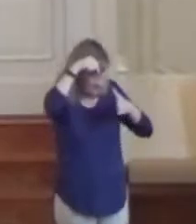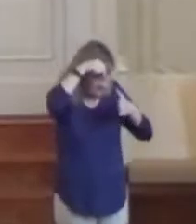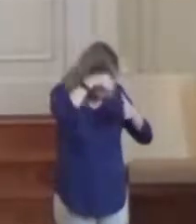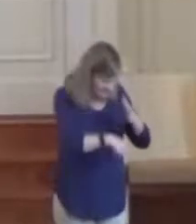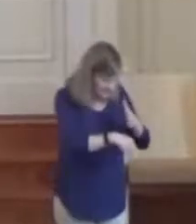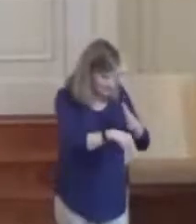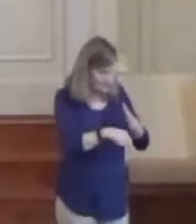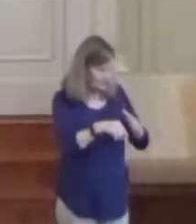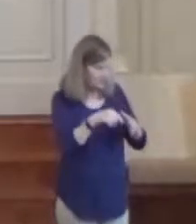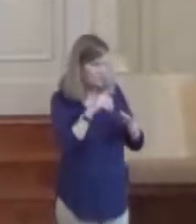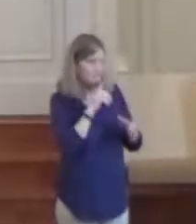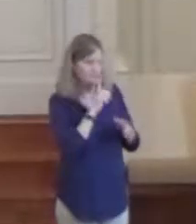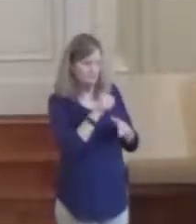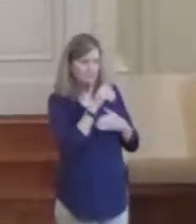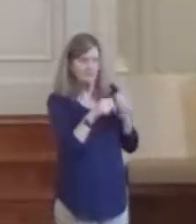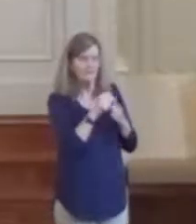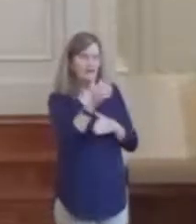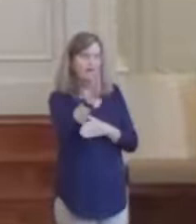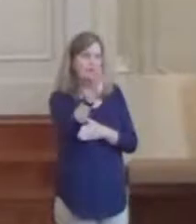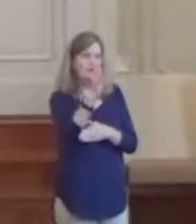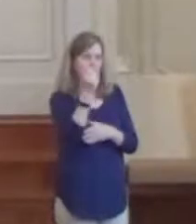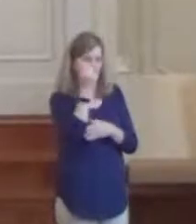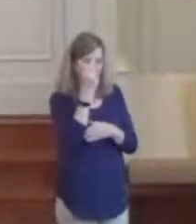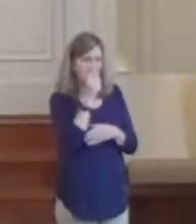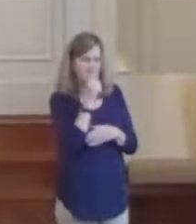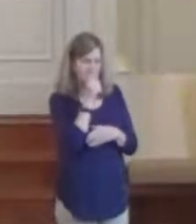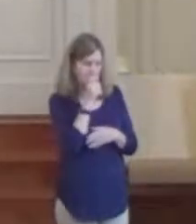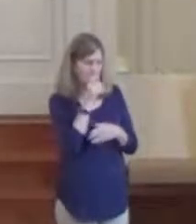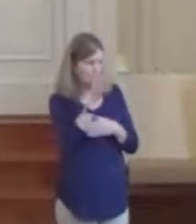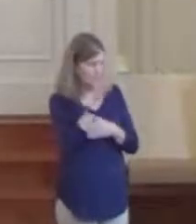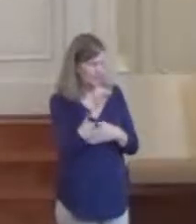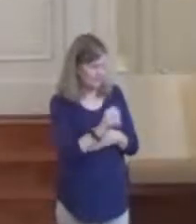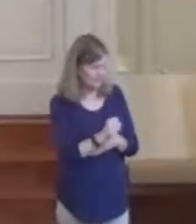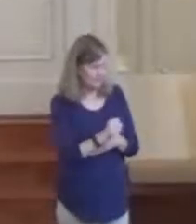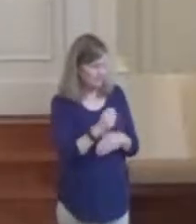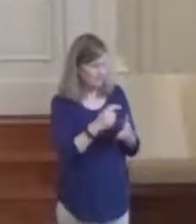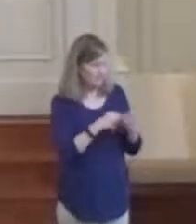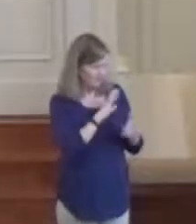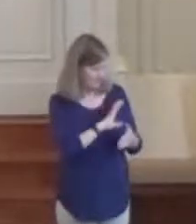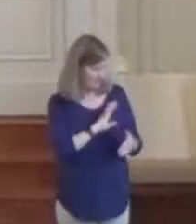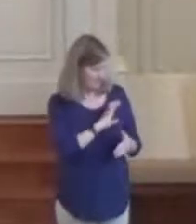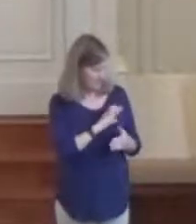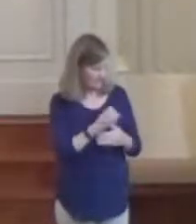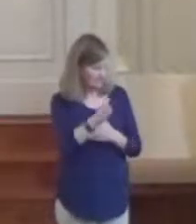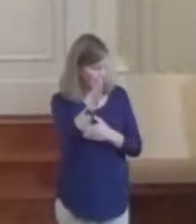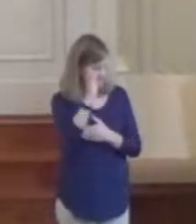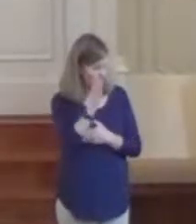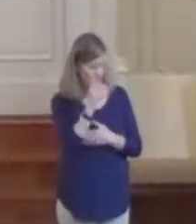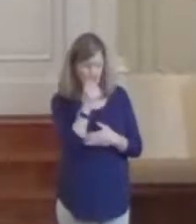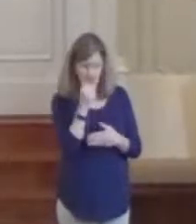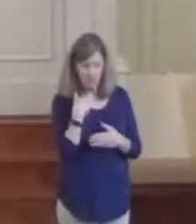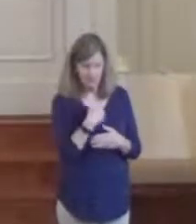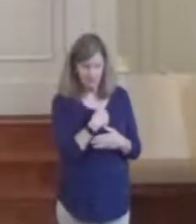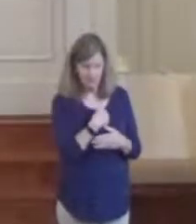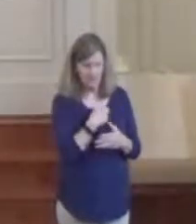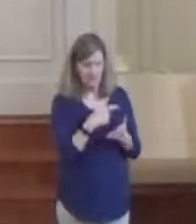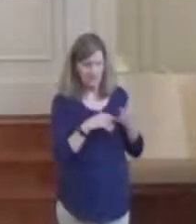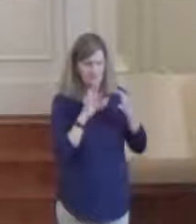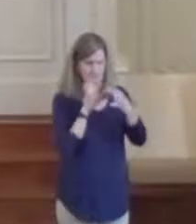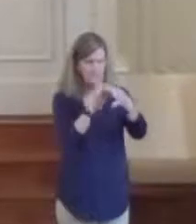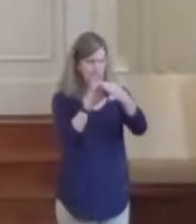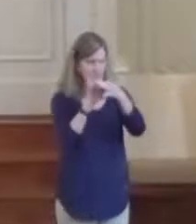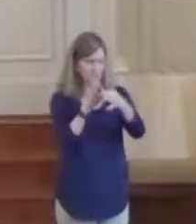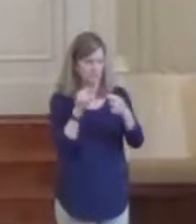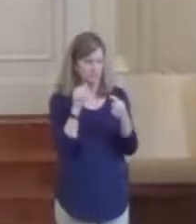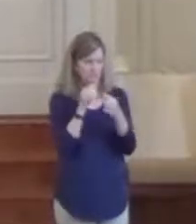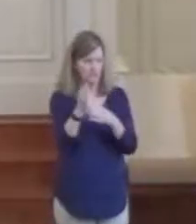the truth about God and understand who God is and what the character of God is, who we are and what our relationship is